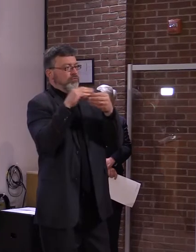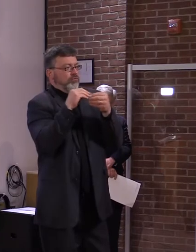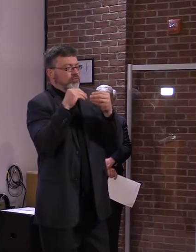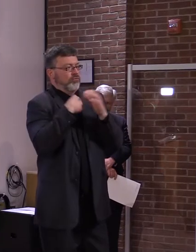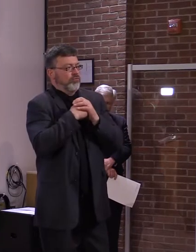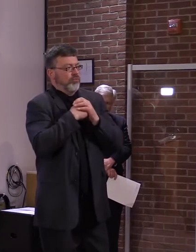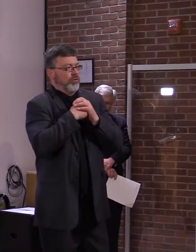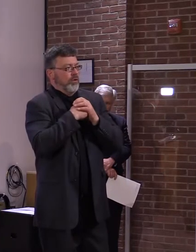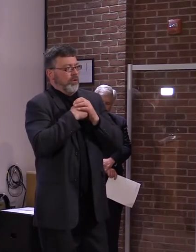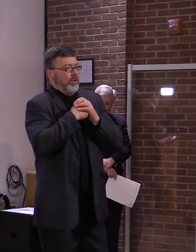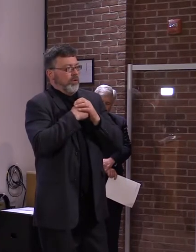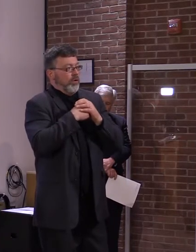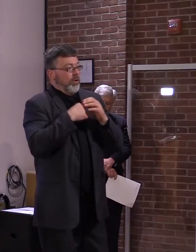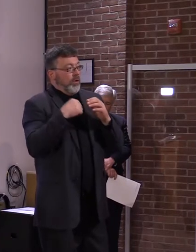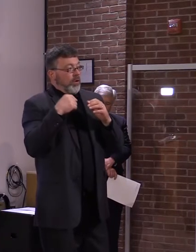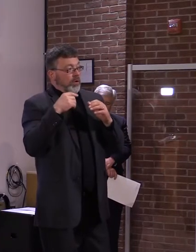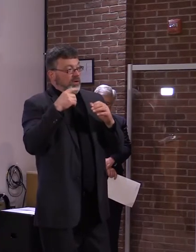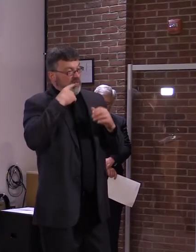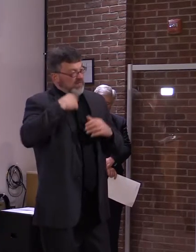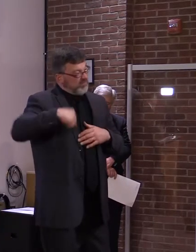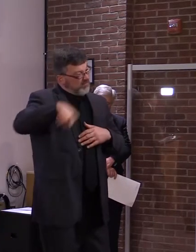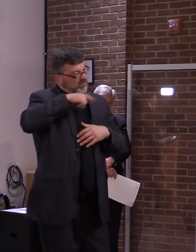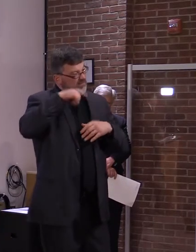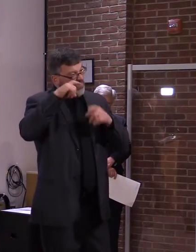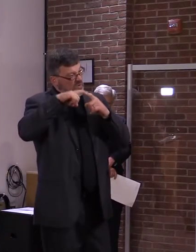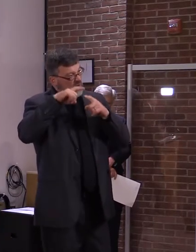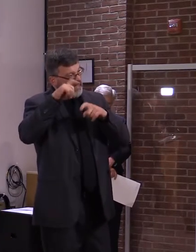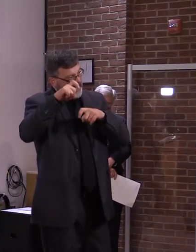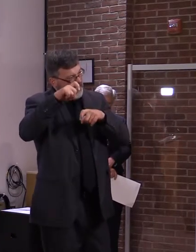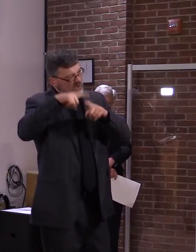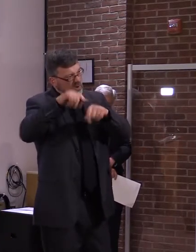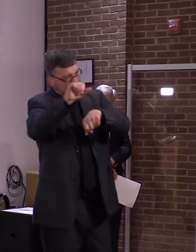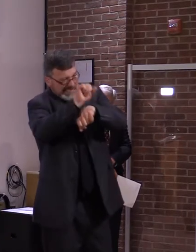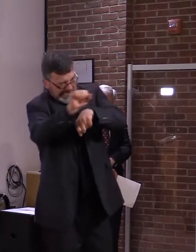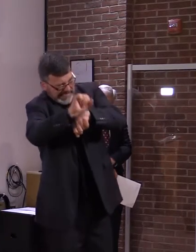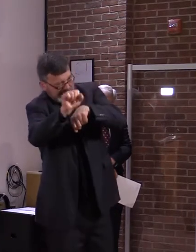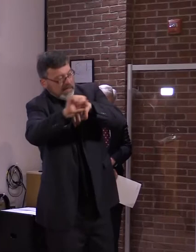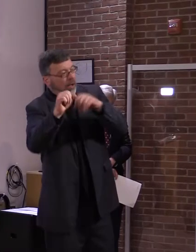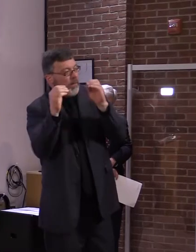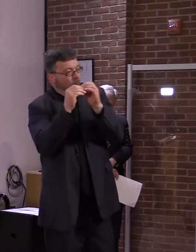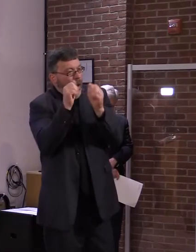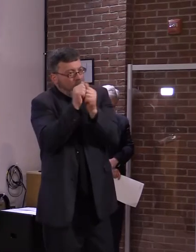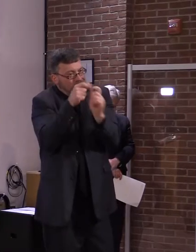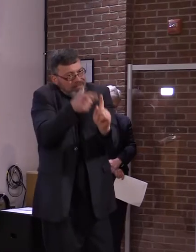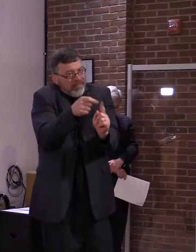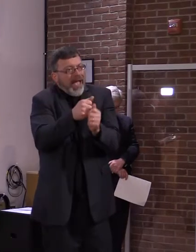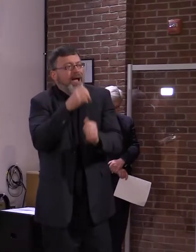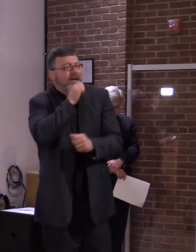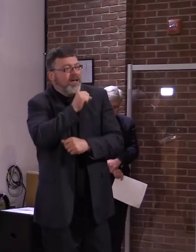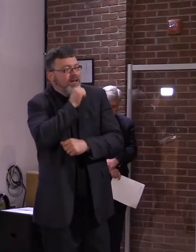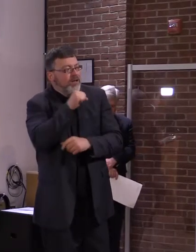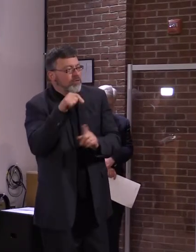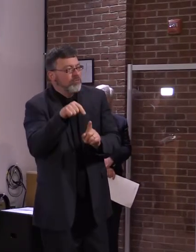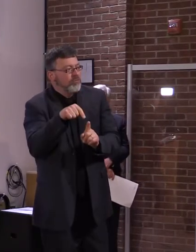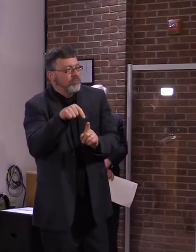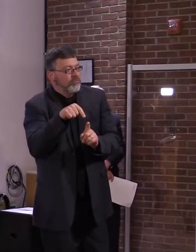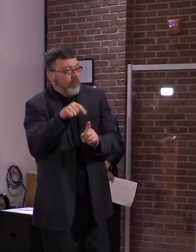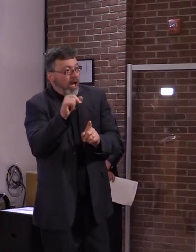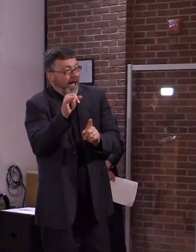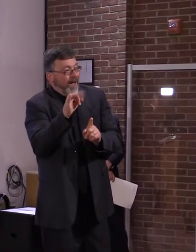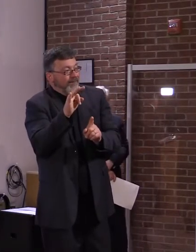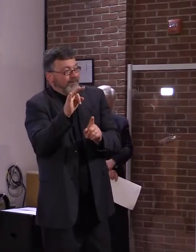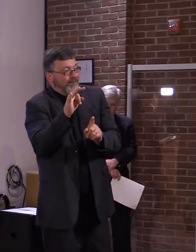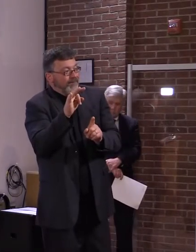more to do with the age of that we were moving towards more than anything else.